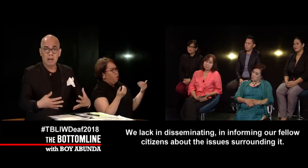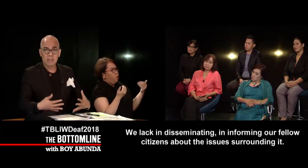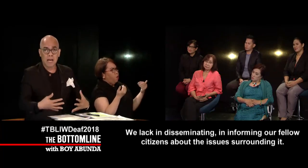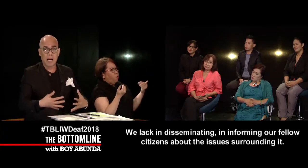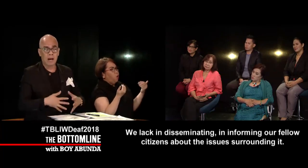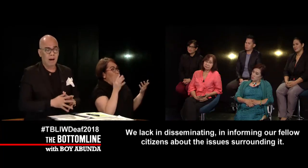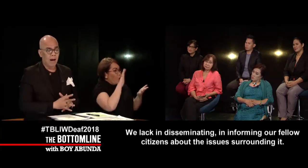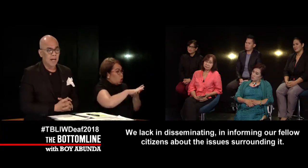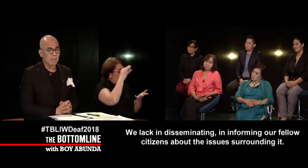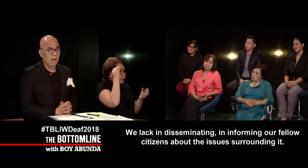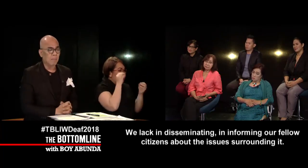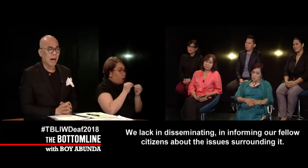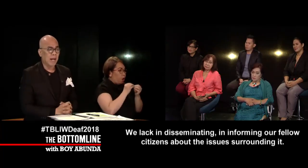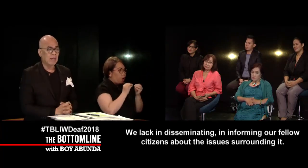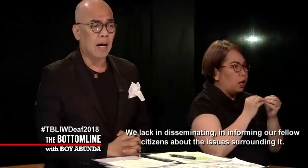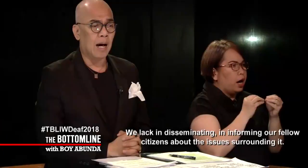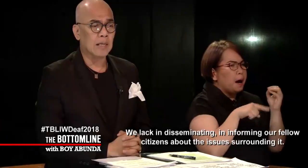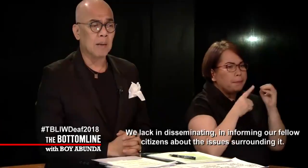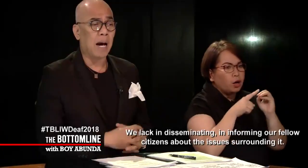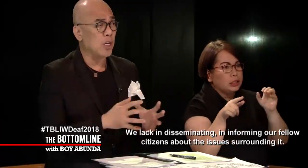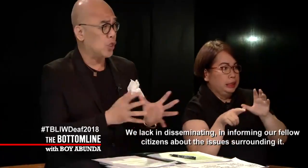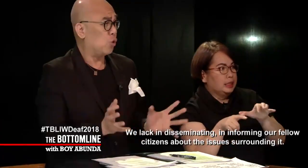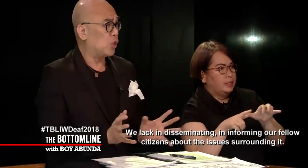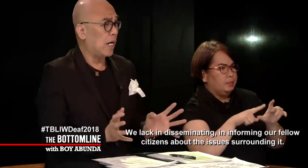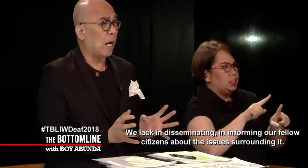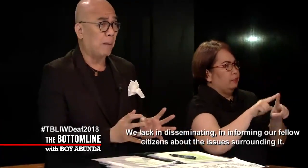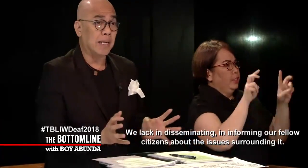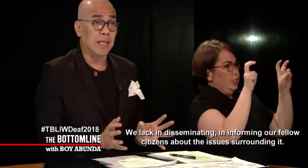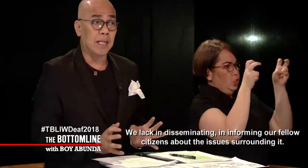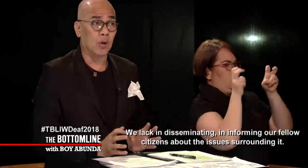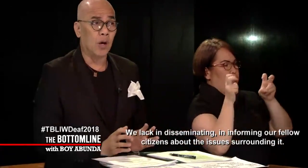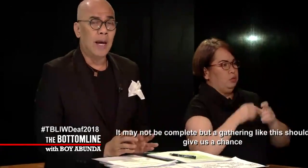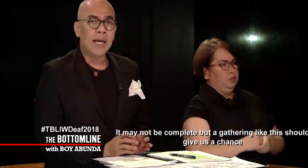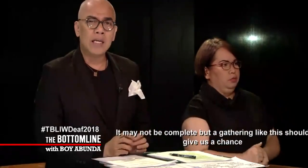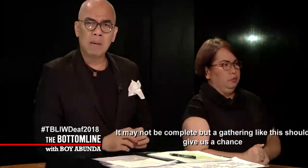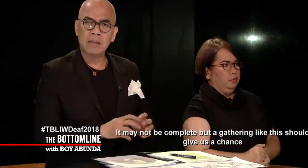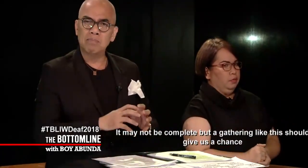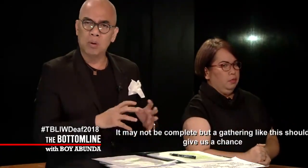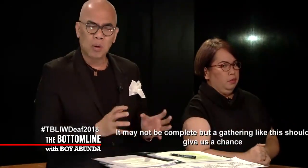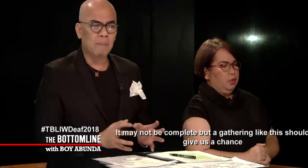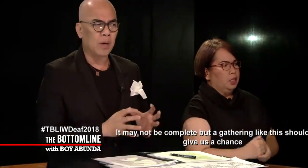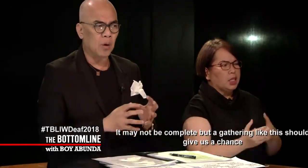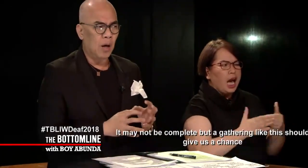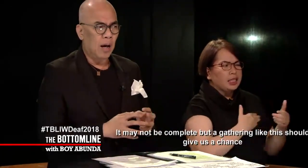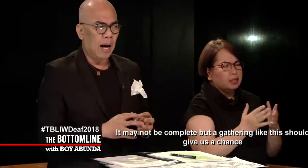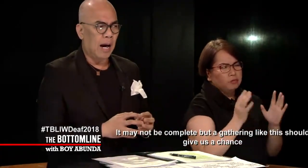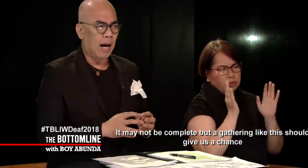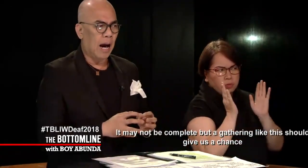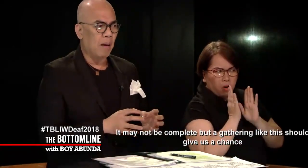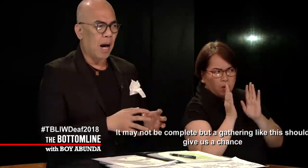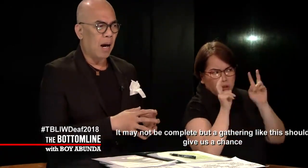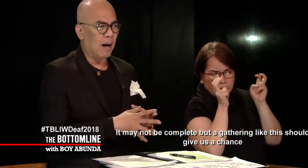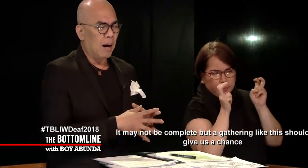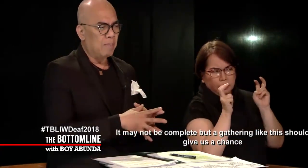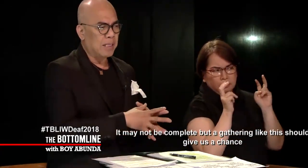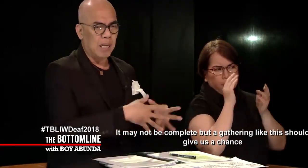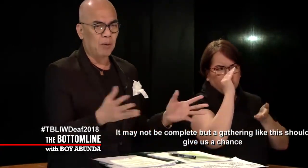pagpapaalam sa ating mga kababayan sa mga issues na nakapaligid dito. Hindi man buo, pero ang